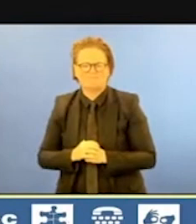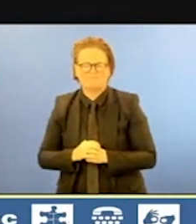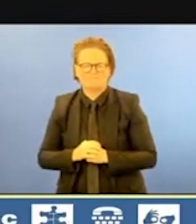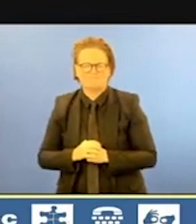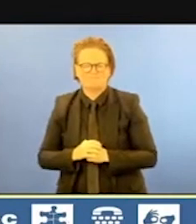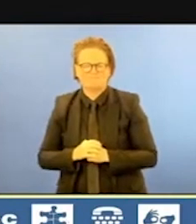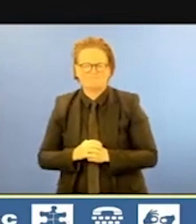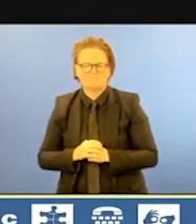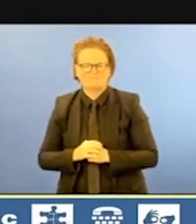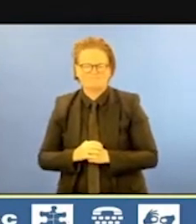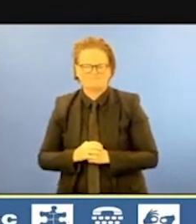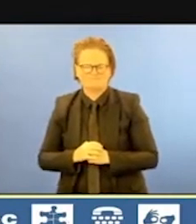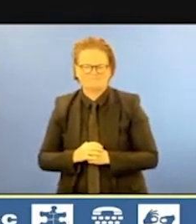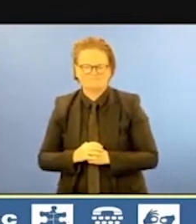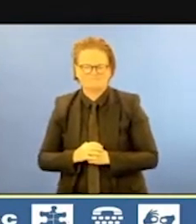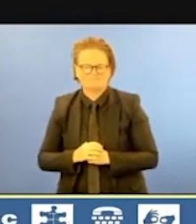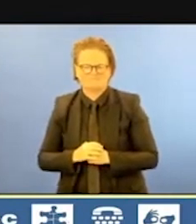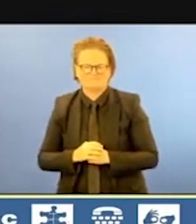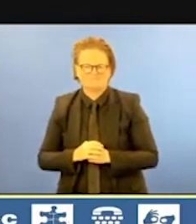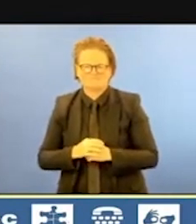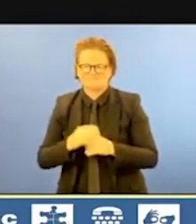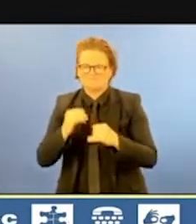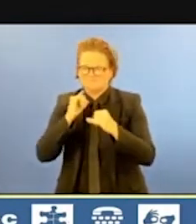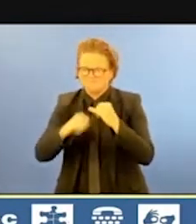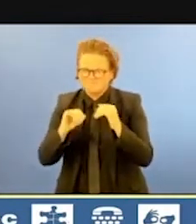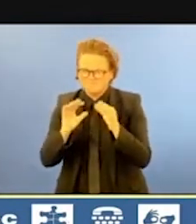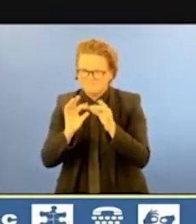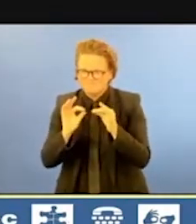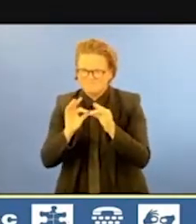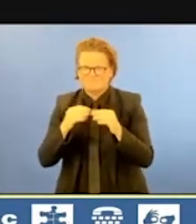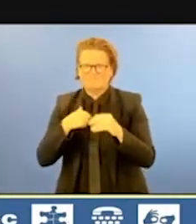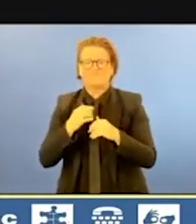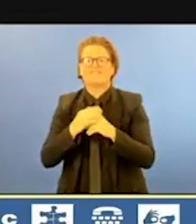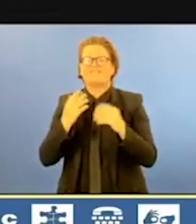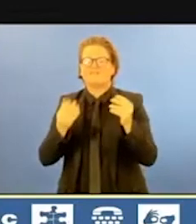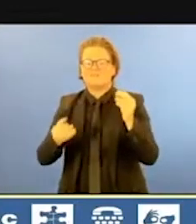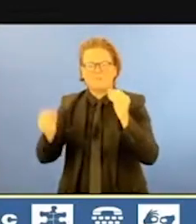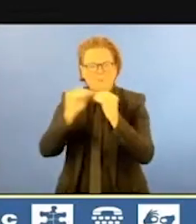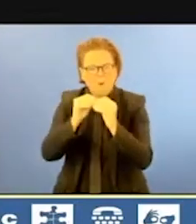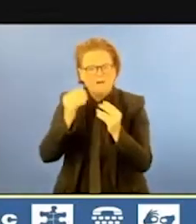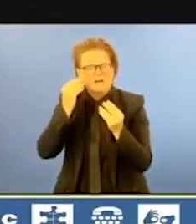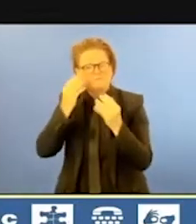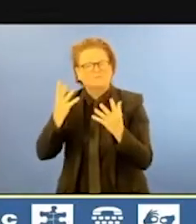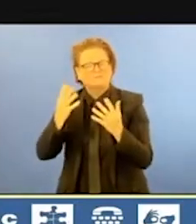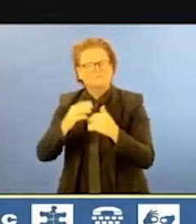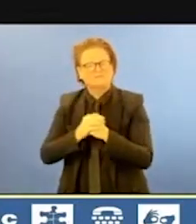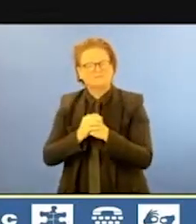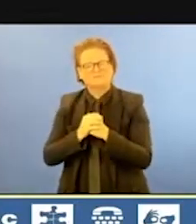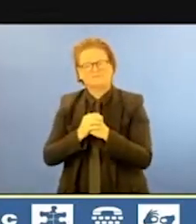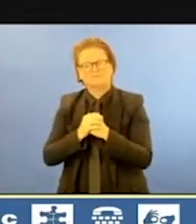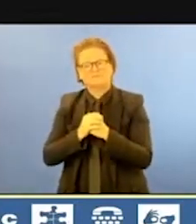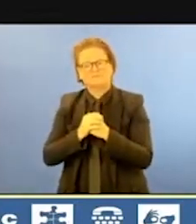list. And finally, if you'd like even more information about how we're doing on